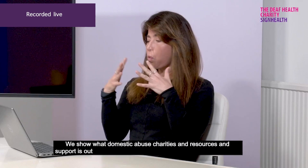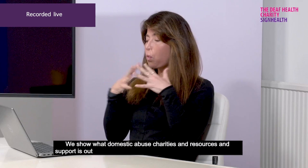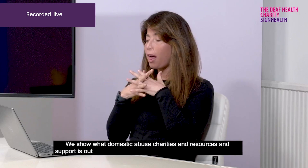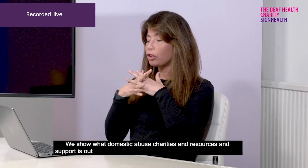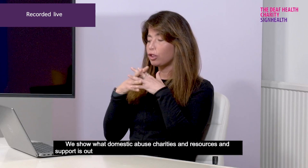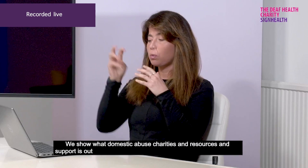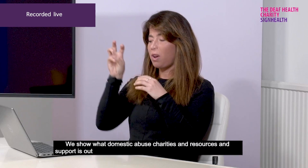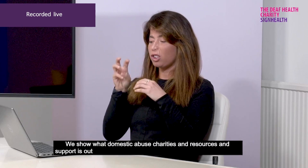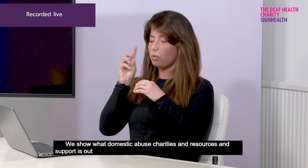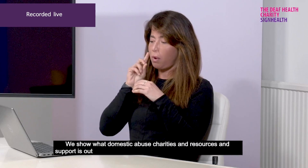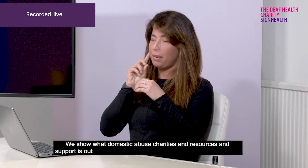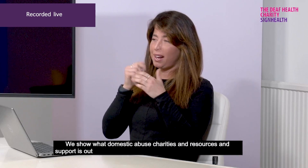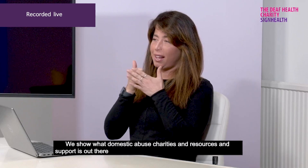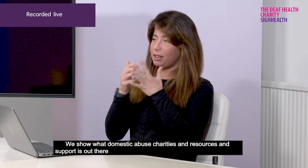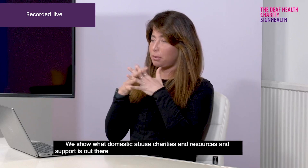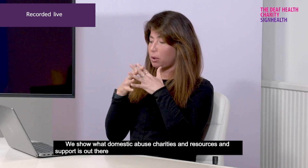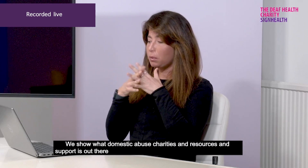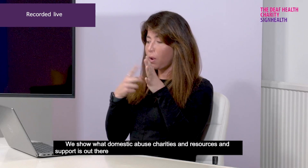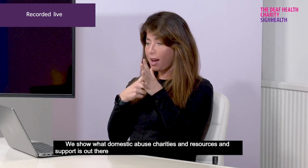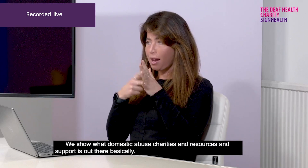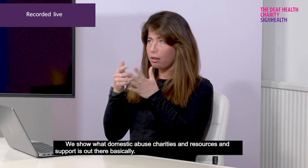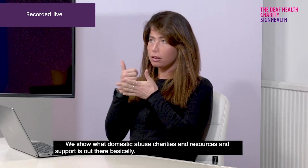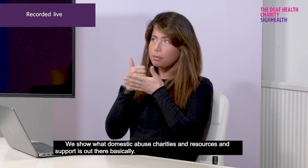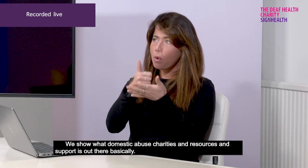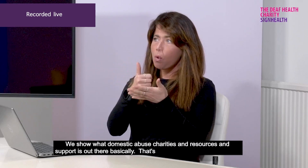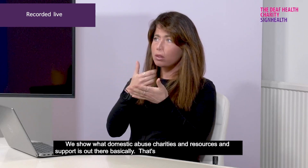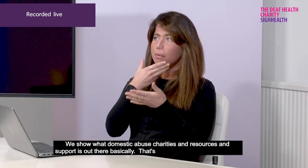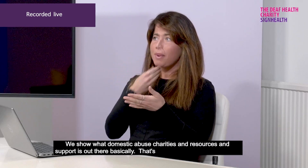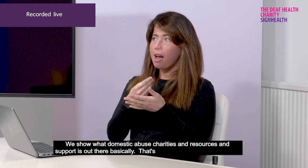that's correct. Brilliant. So next question.